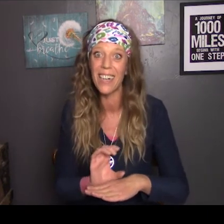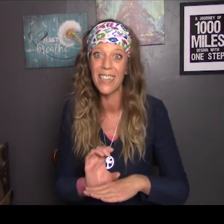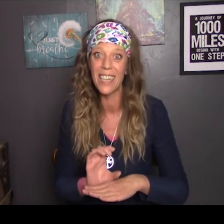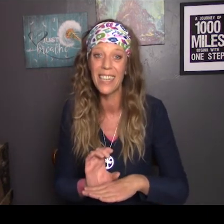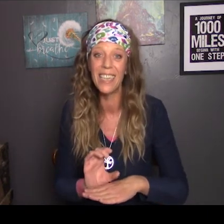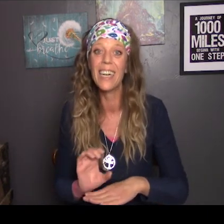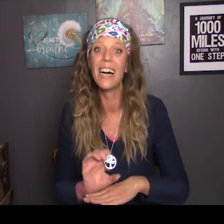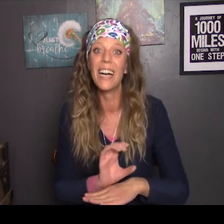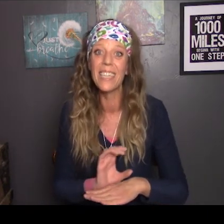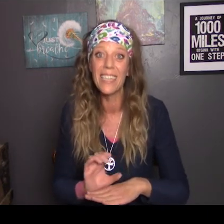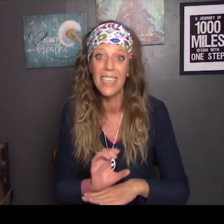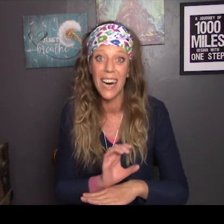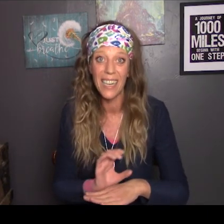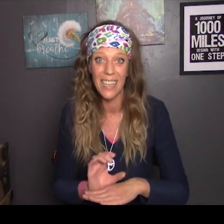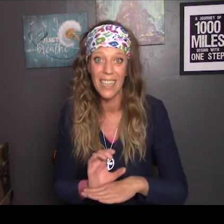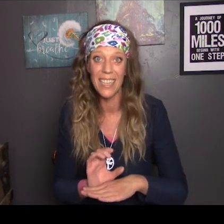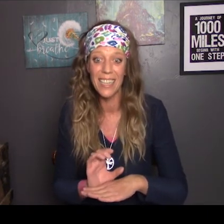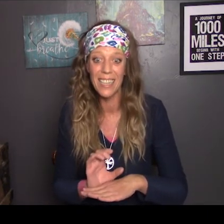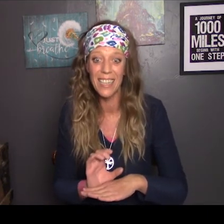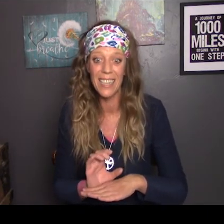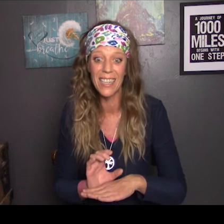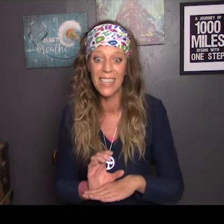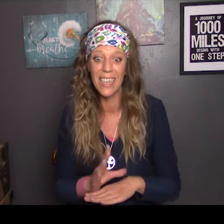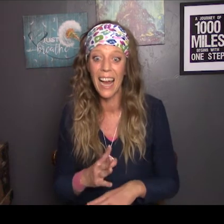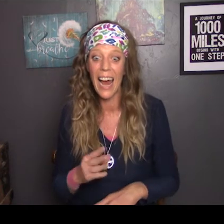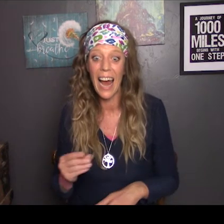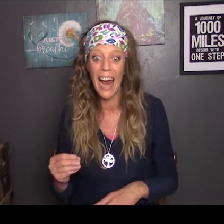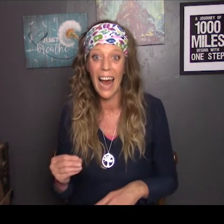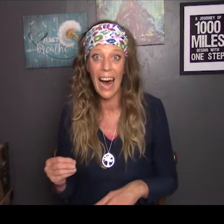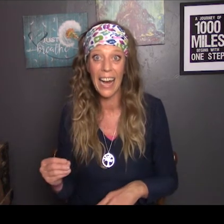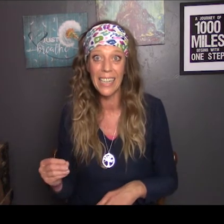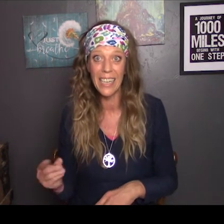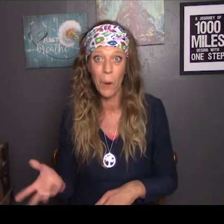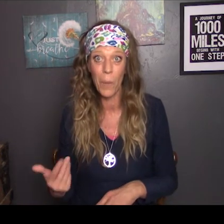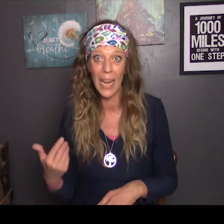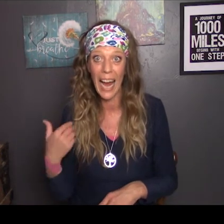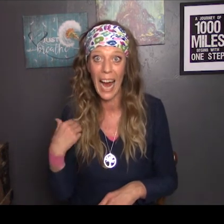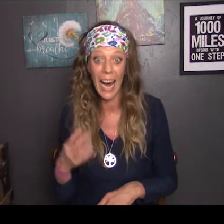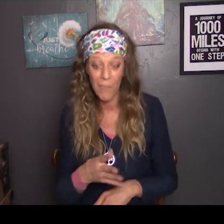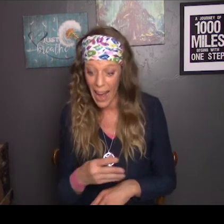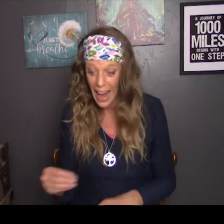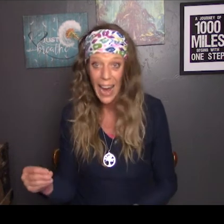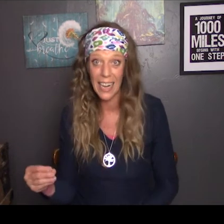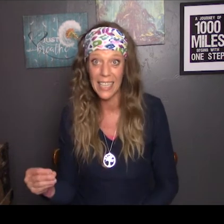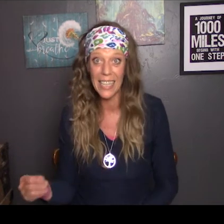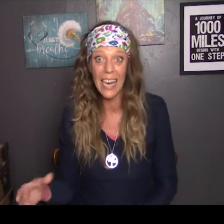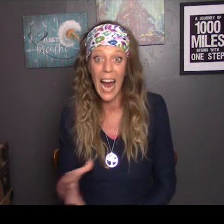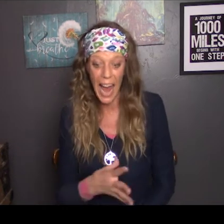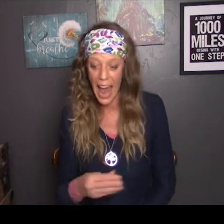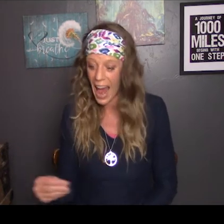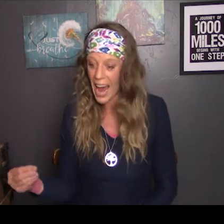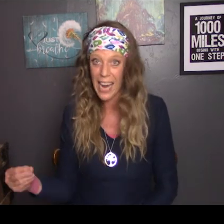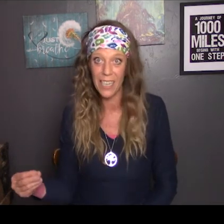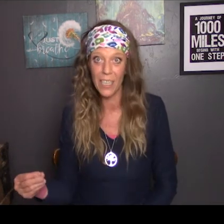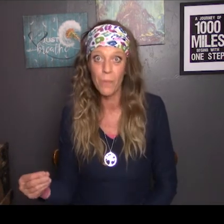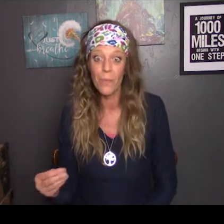Chocolate. Chocolate. And we have and.